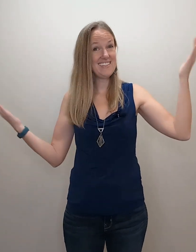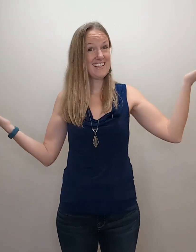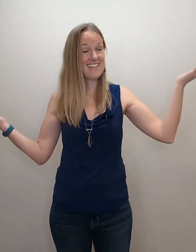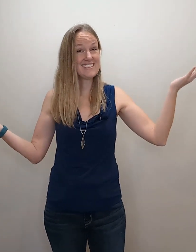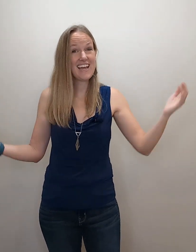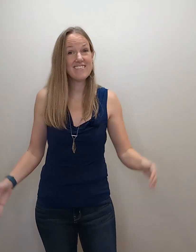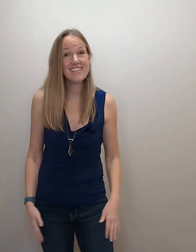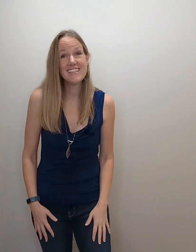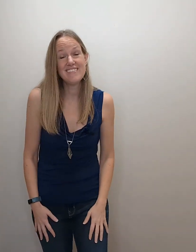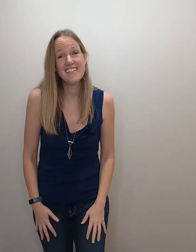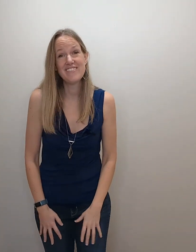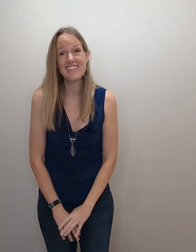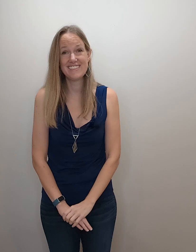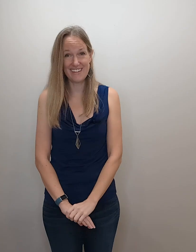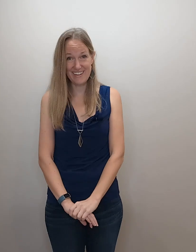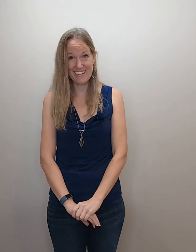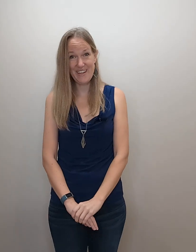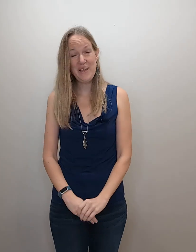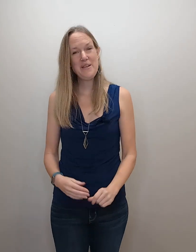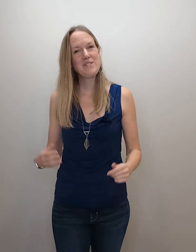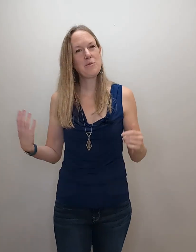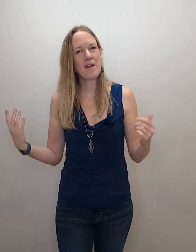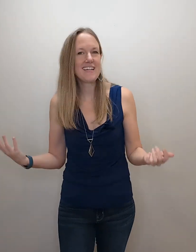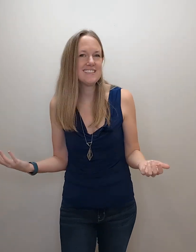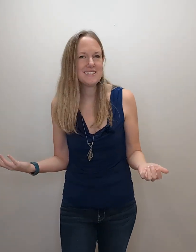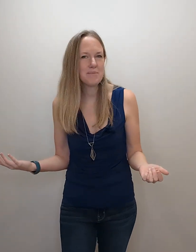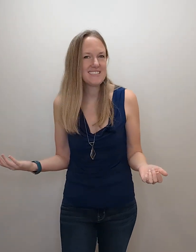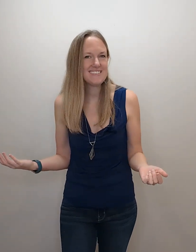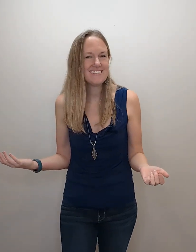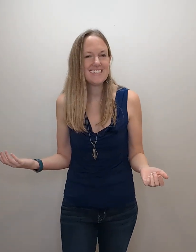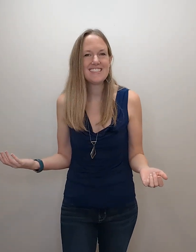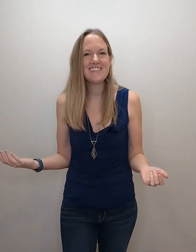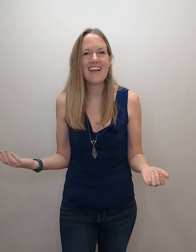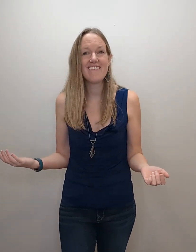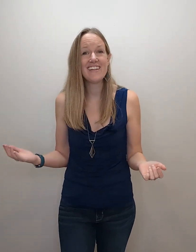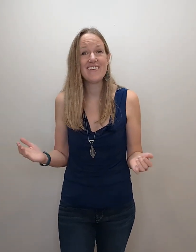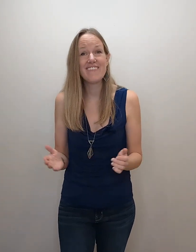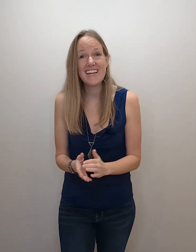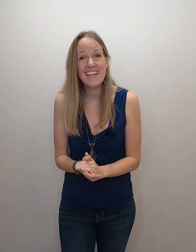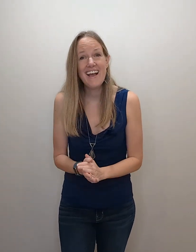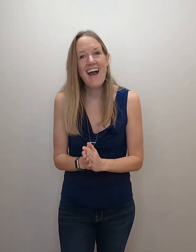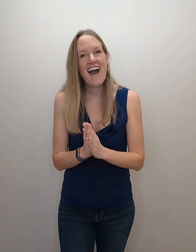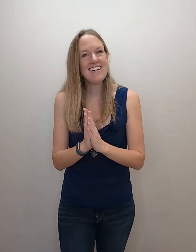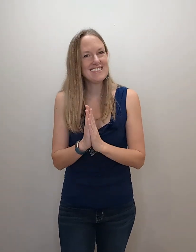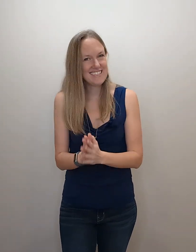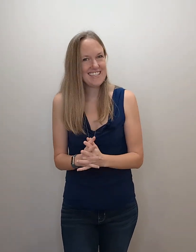And that's everything you need for this song. So practice as much as you need to, and when you're ready, I'll